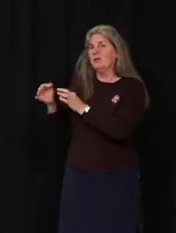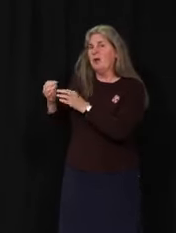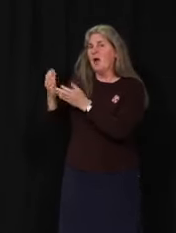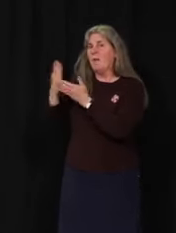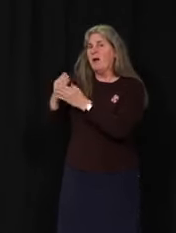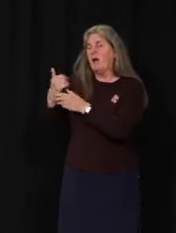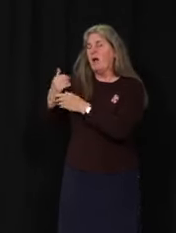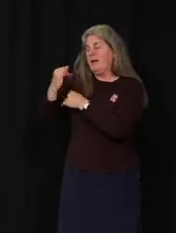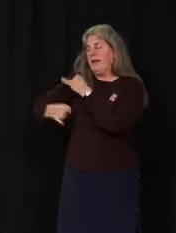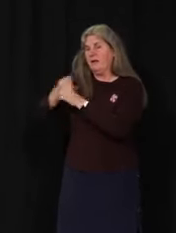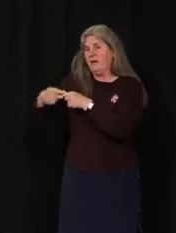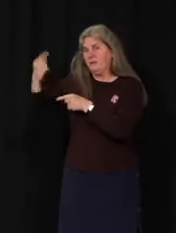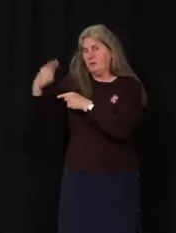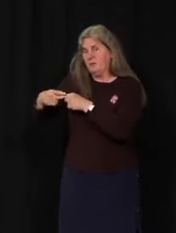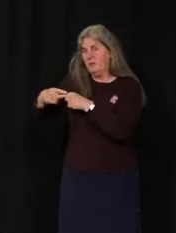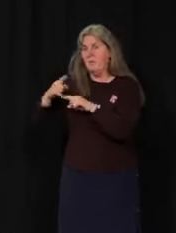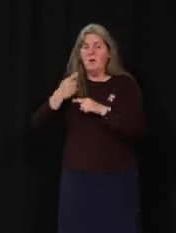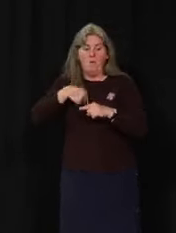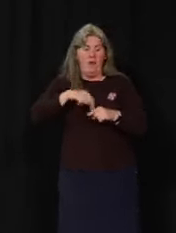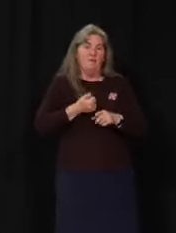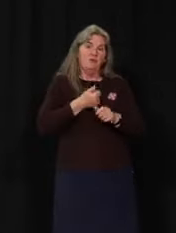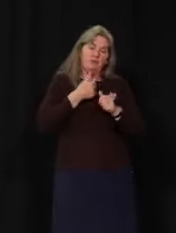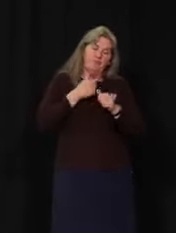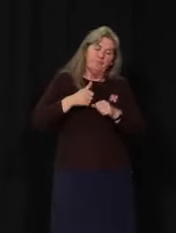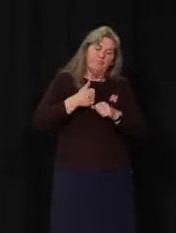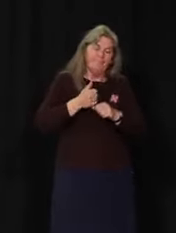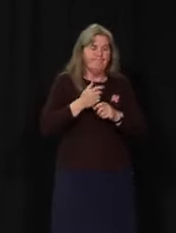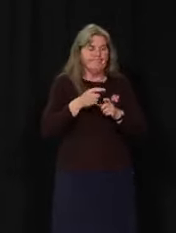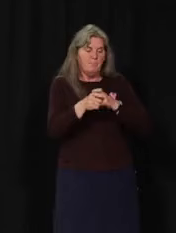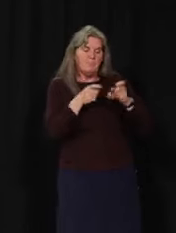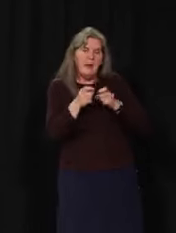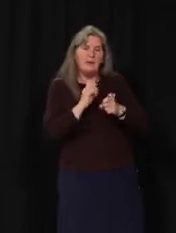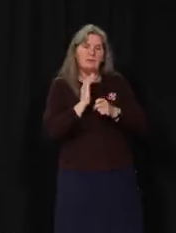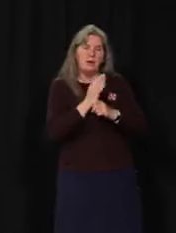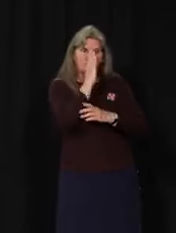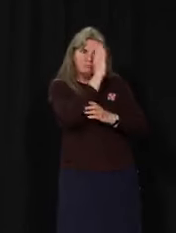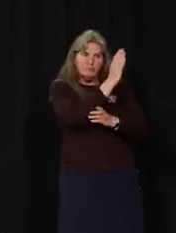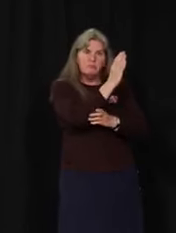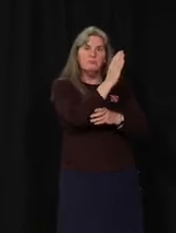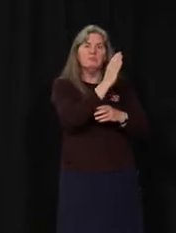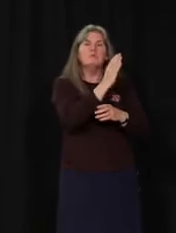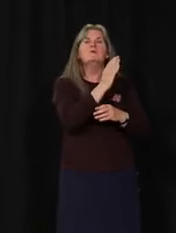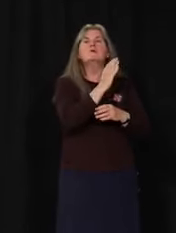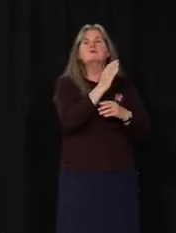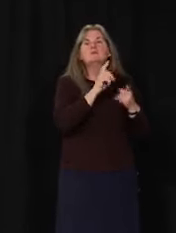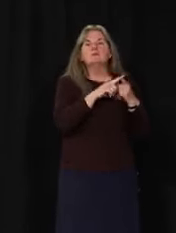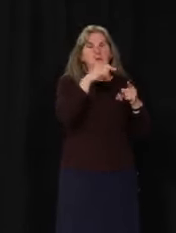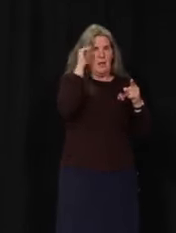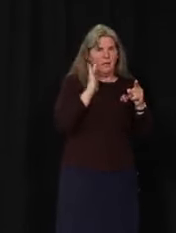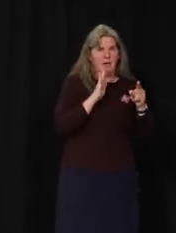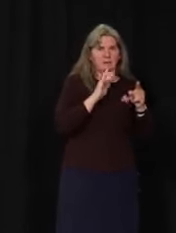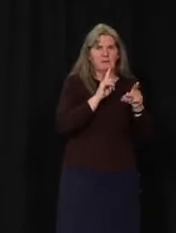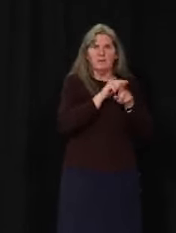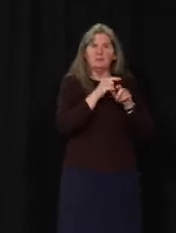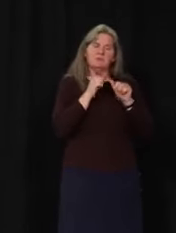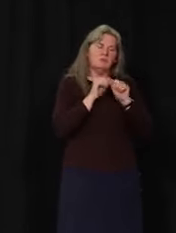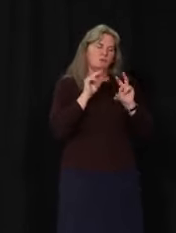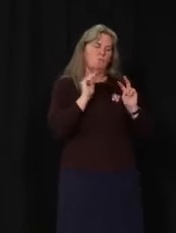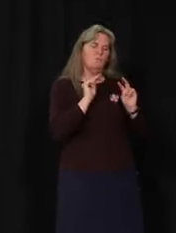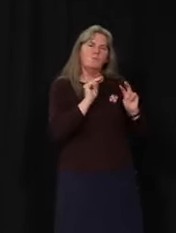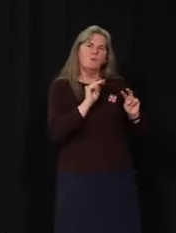we will maintain our direct routes to Alaska and up the enforcement with the current situation monitoring to see if things get better or